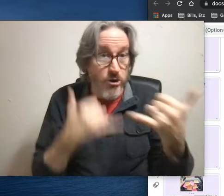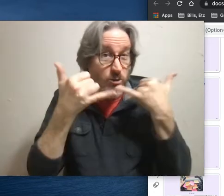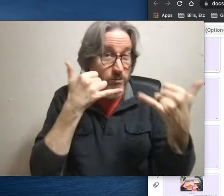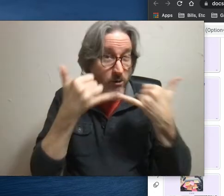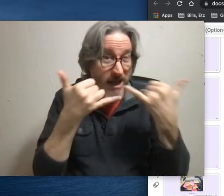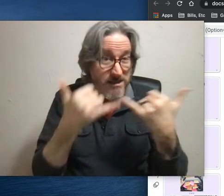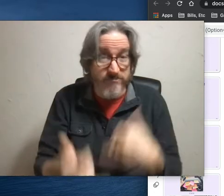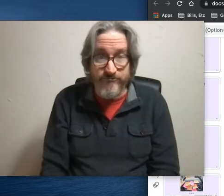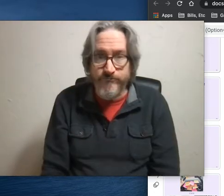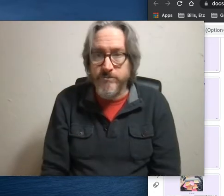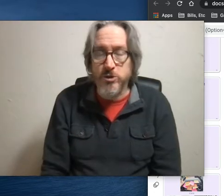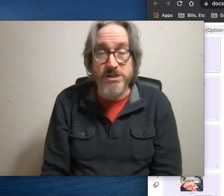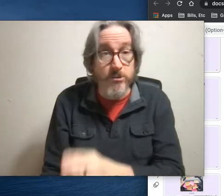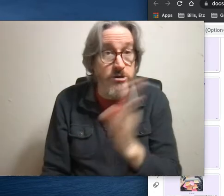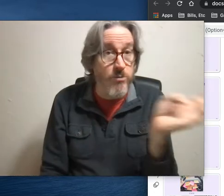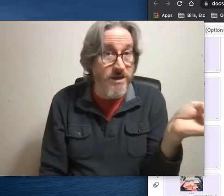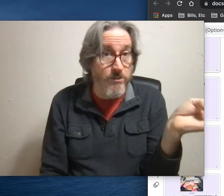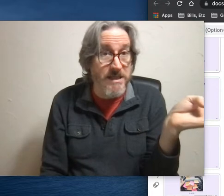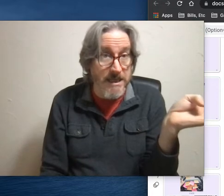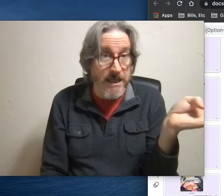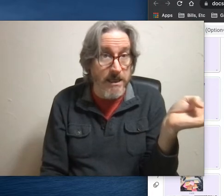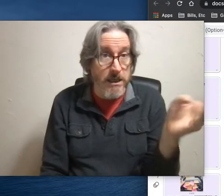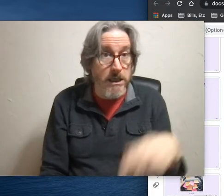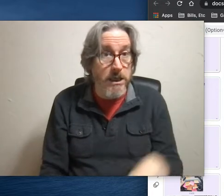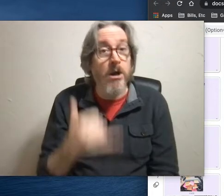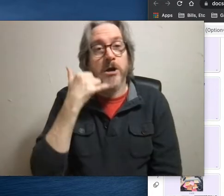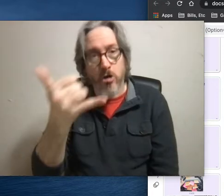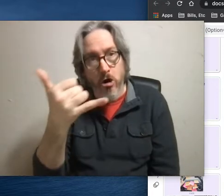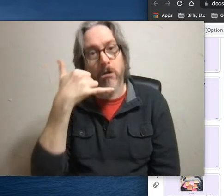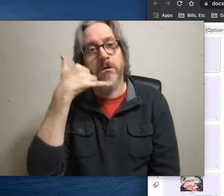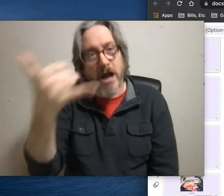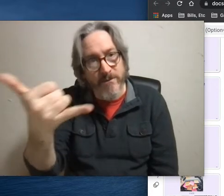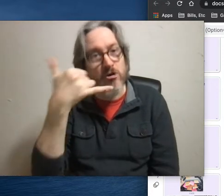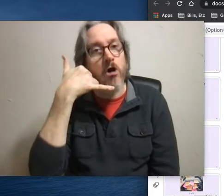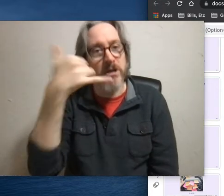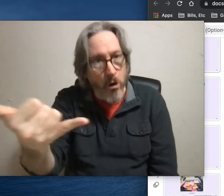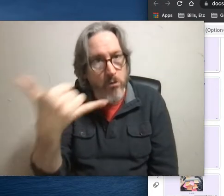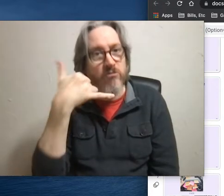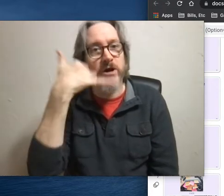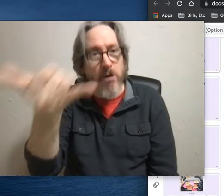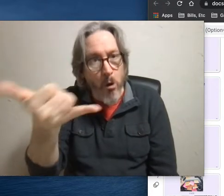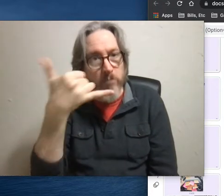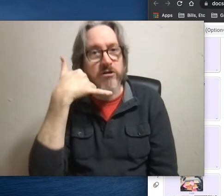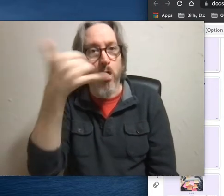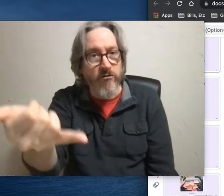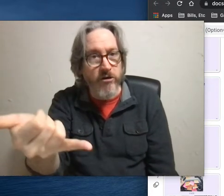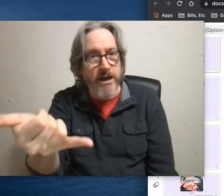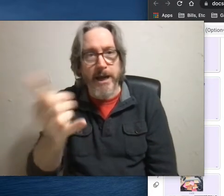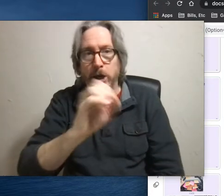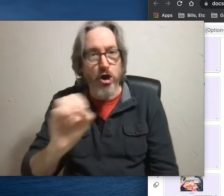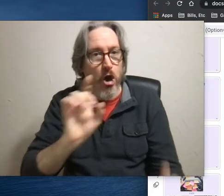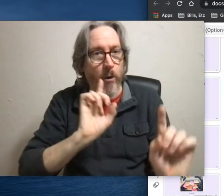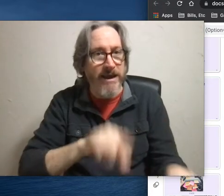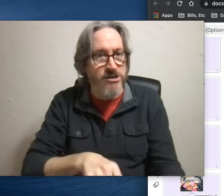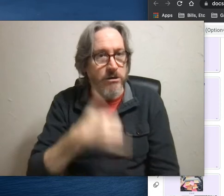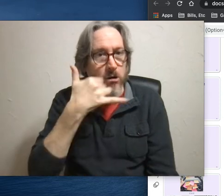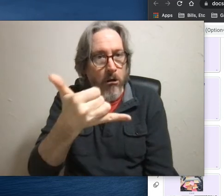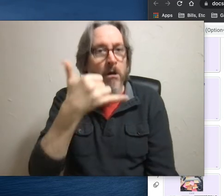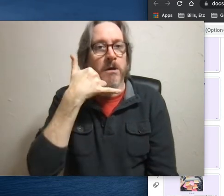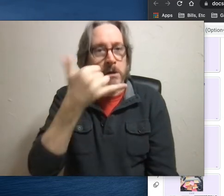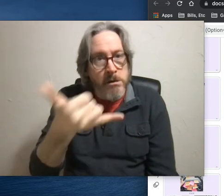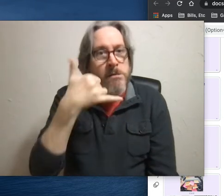and you can do it with both hands. So similar to what we did with cleaning, call, I'm calling them over and over and over again, no